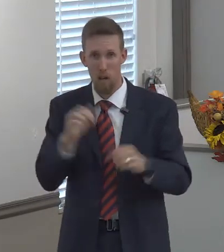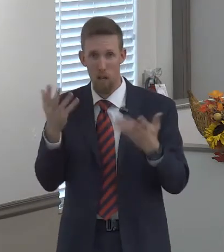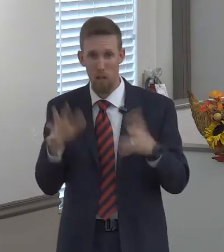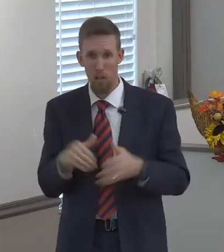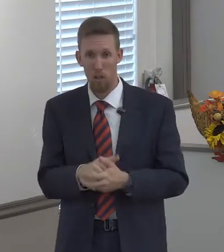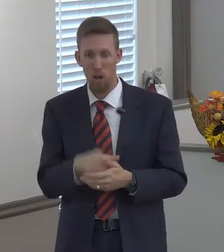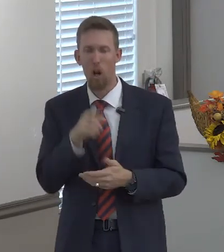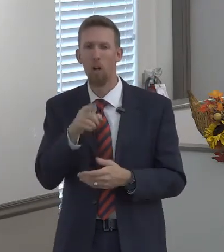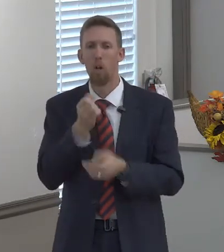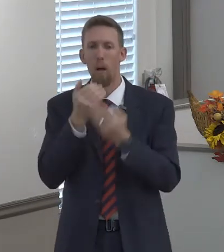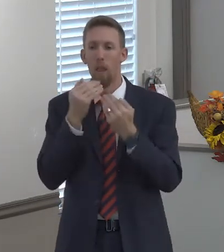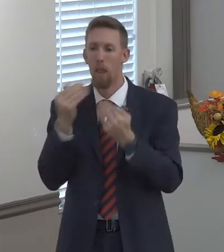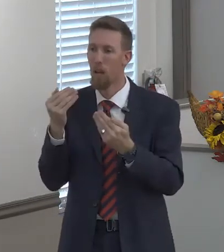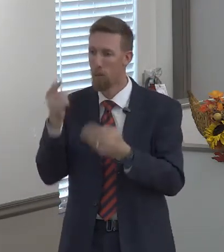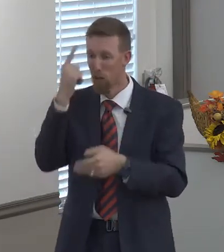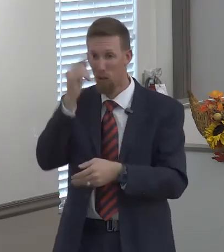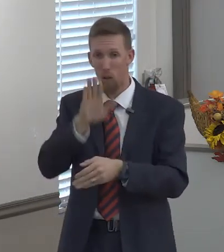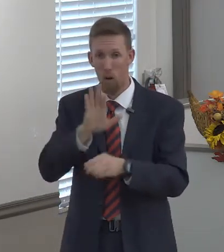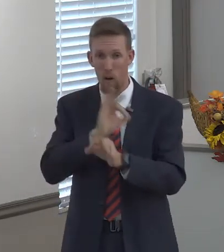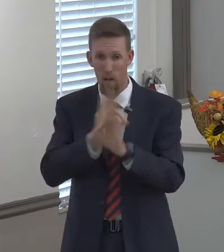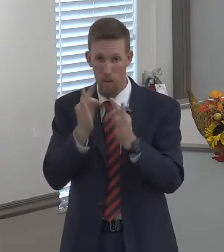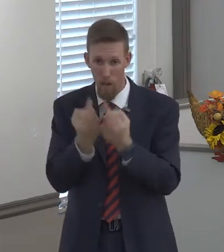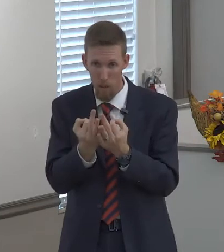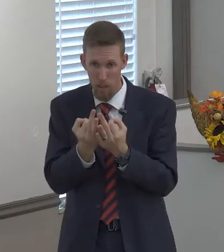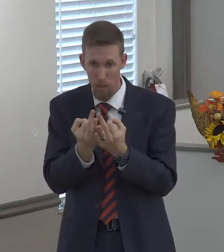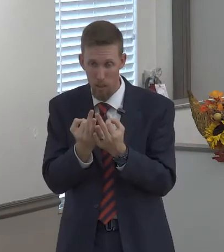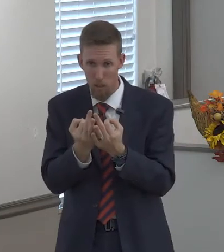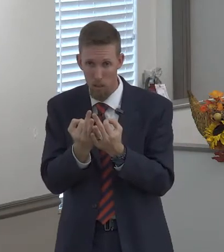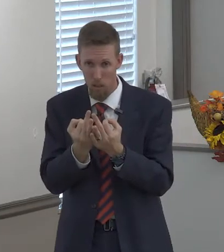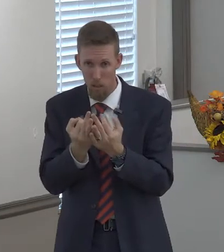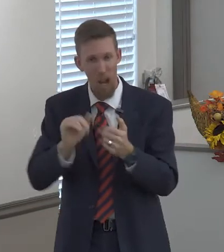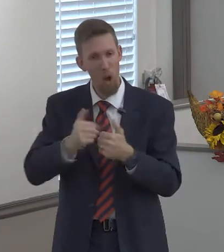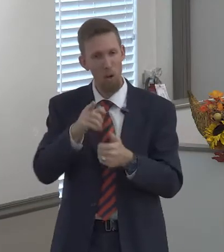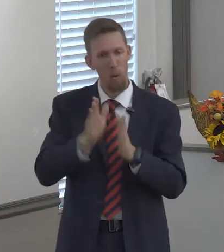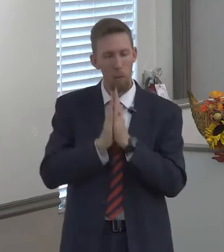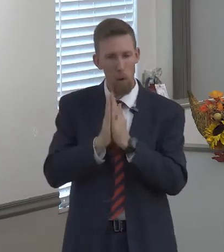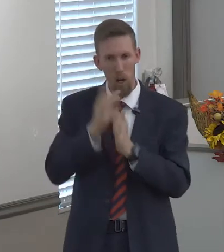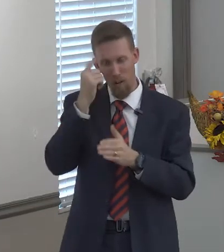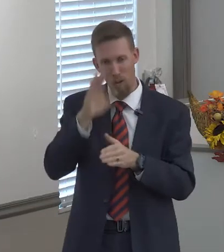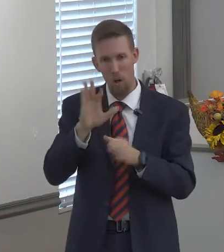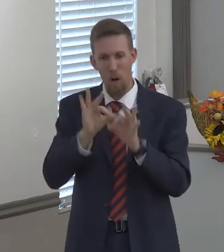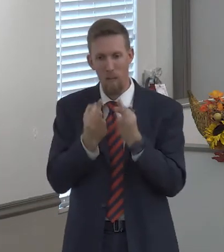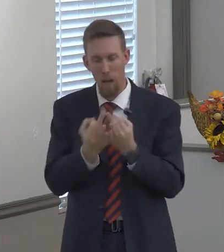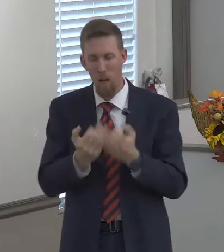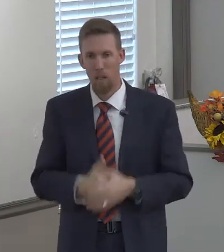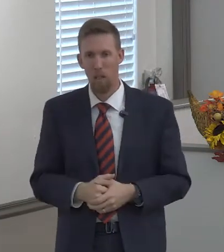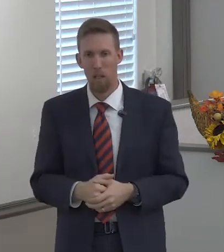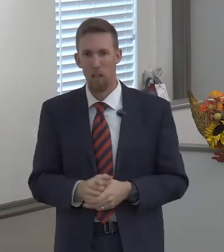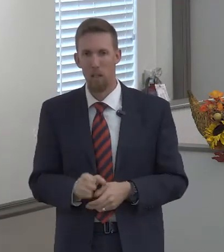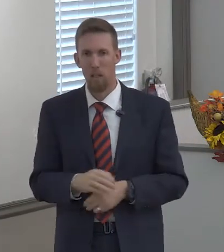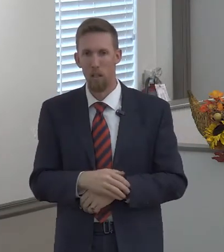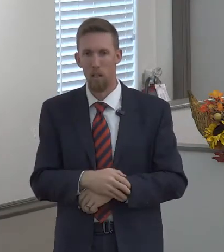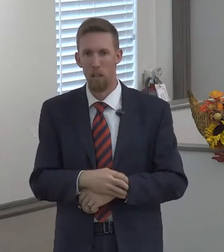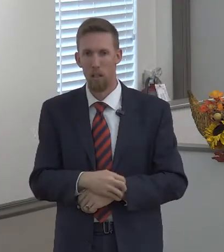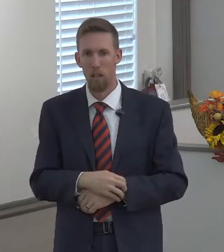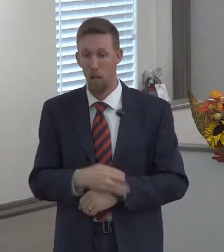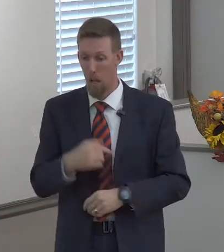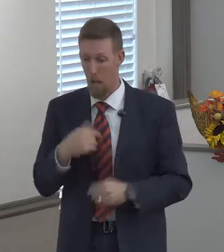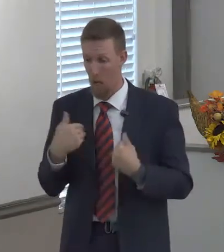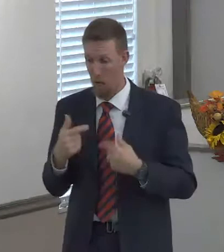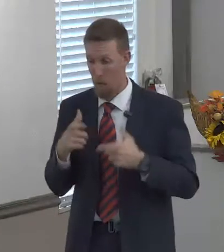1 Chronicles 16:12, remember His marvelous works that He hath done, His wonders and the judgments of His mouth. The wonders of God, the